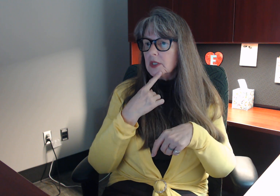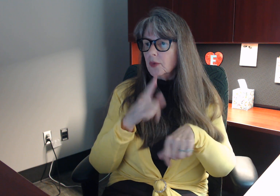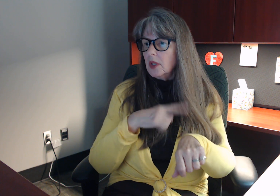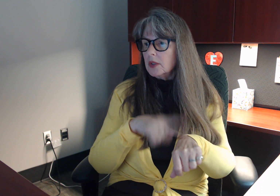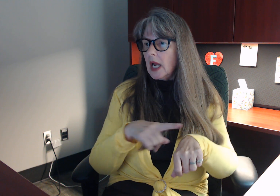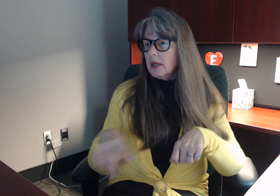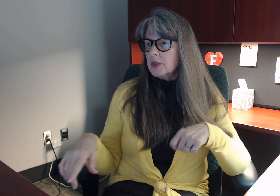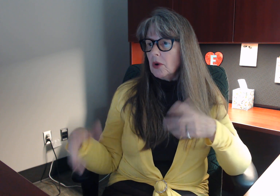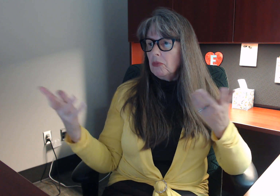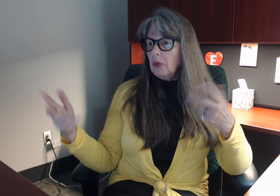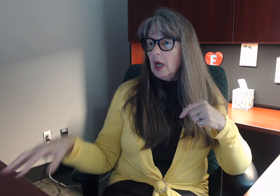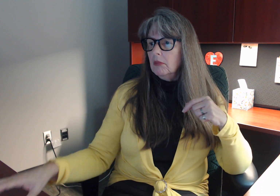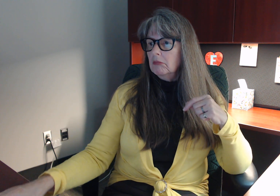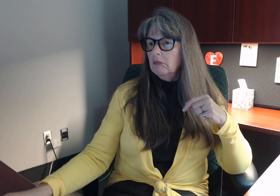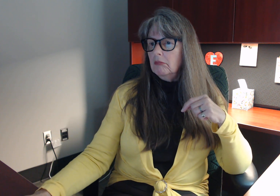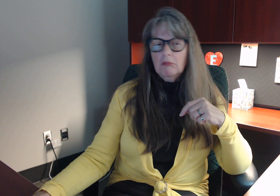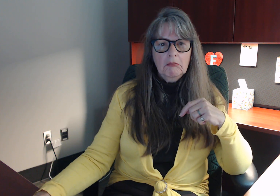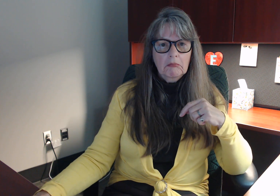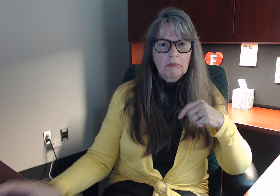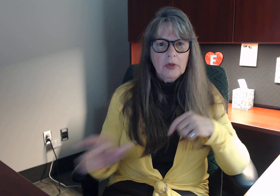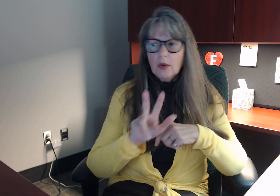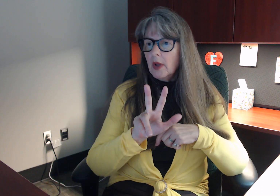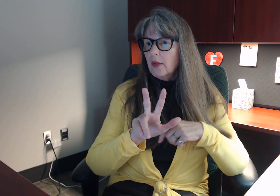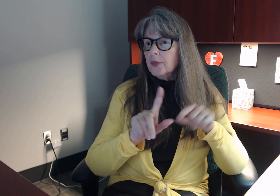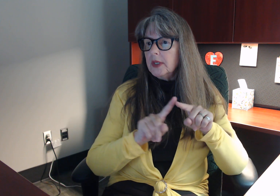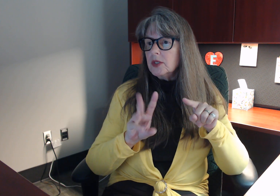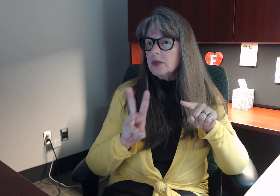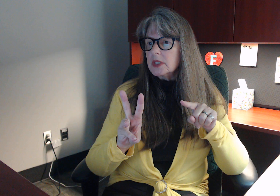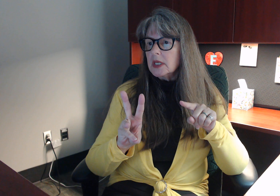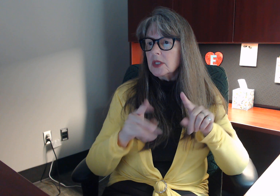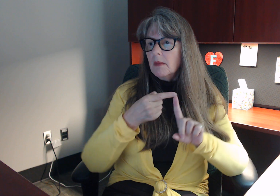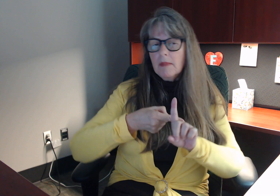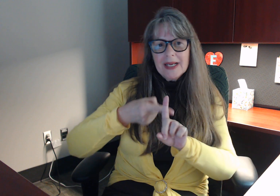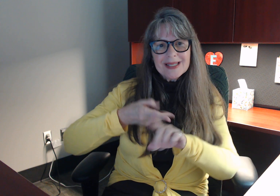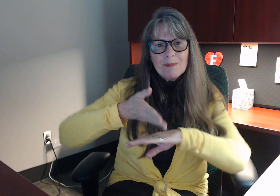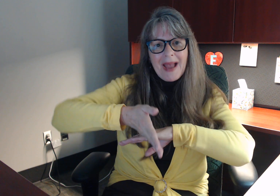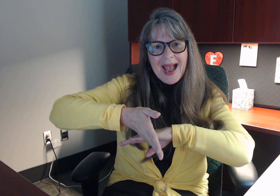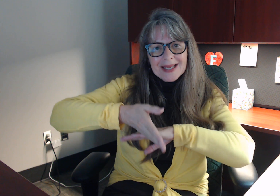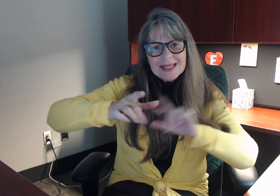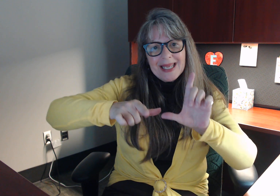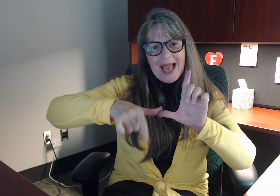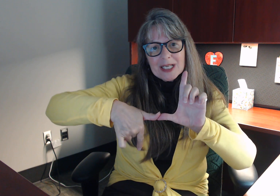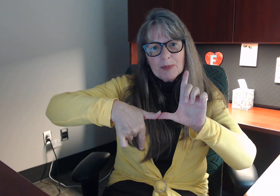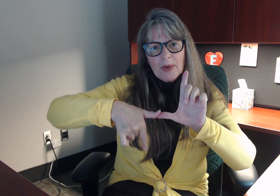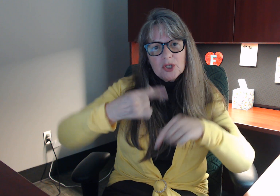a long time. So, you know, 3 to 6 months past the expiration